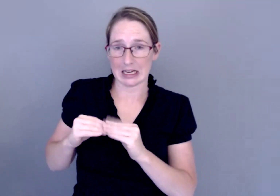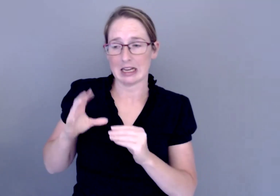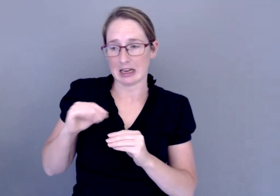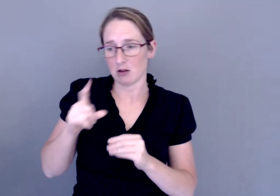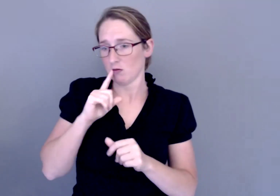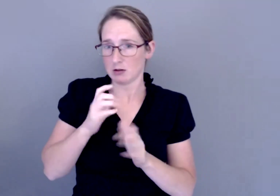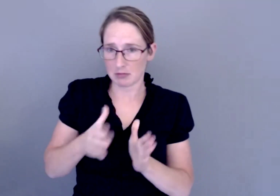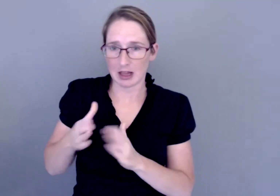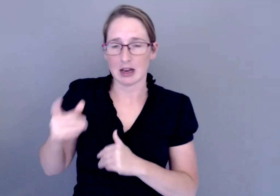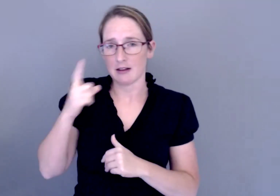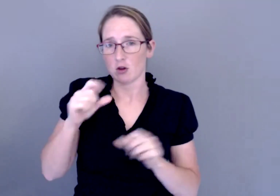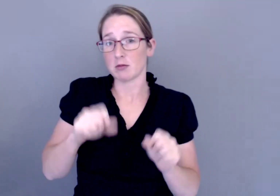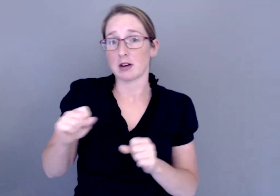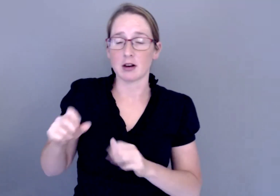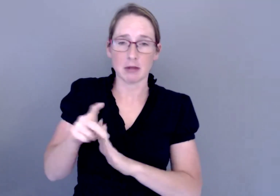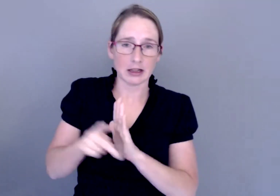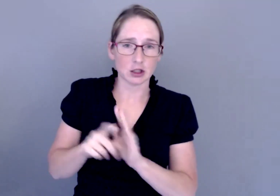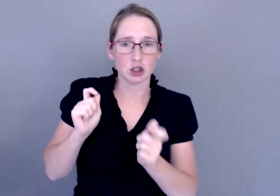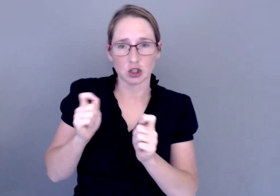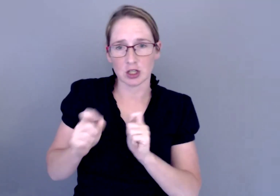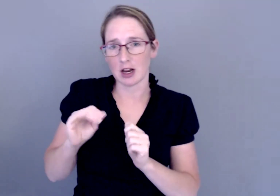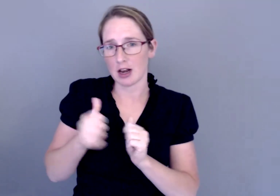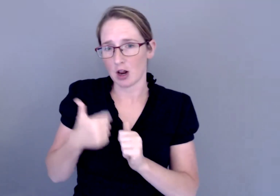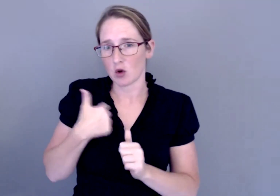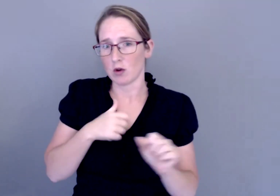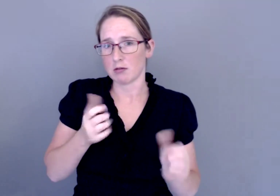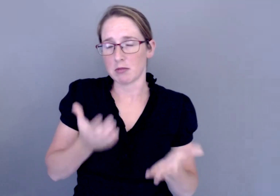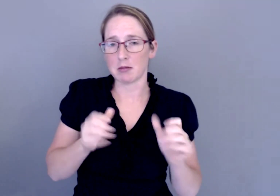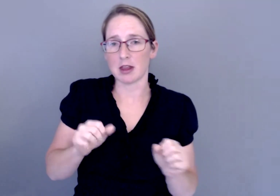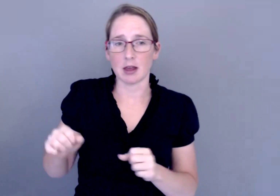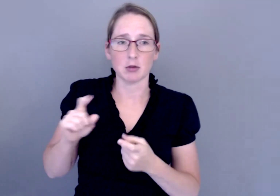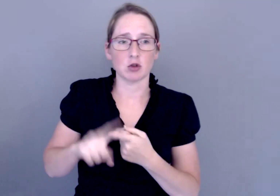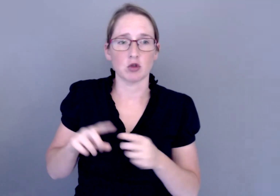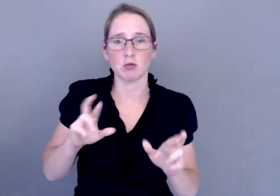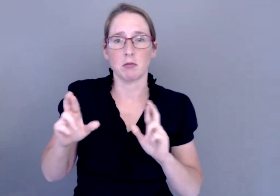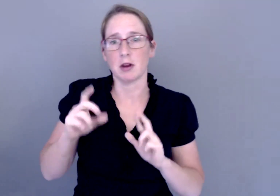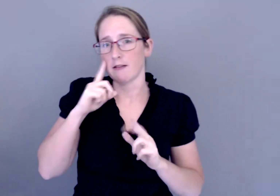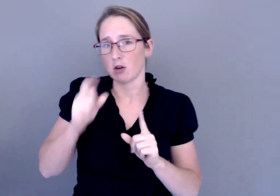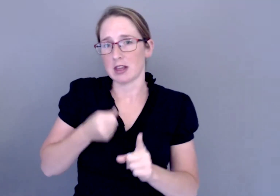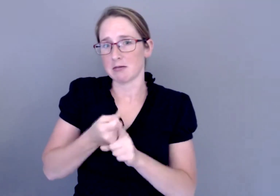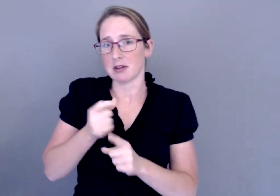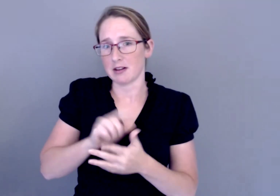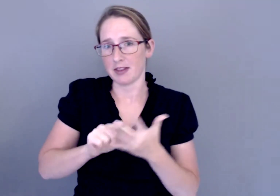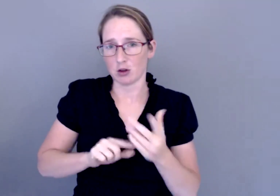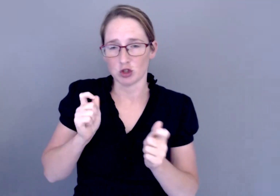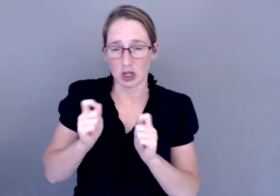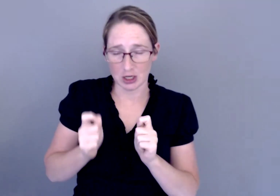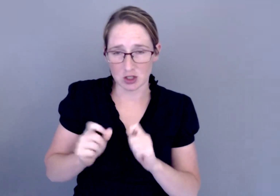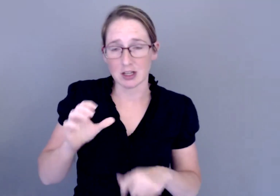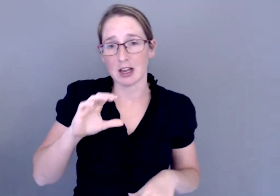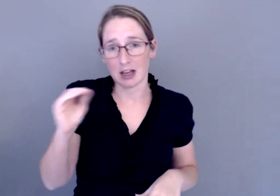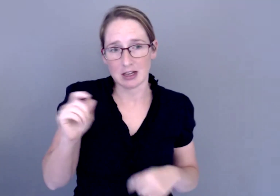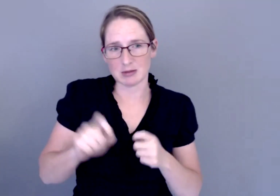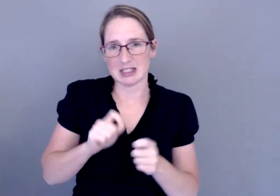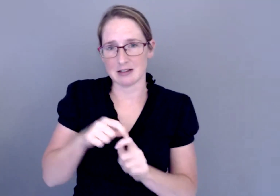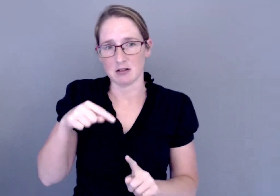planning for potential policy changes and how we may be able to prepare for the impact of those changes. And